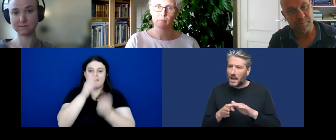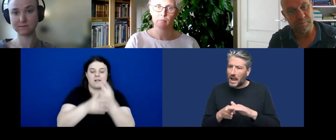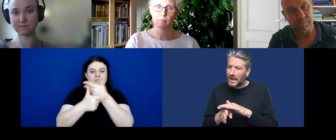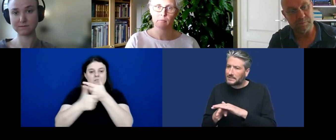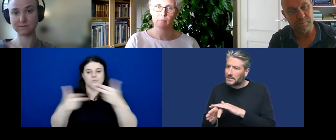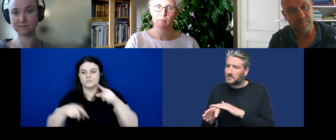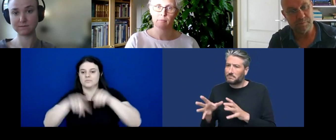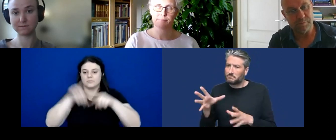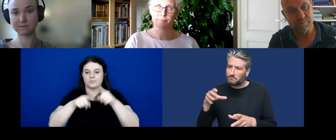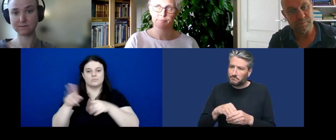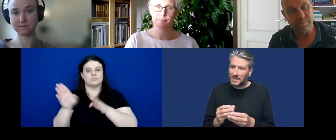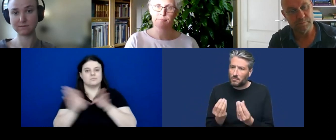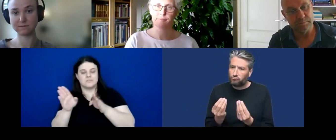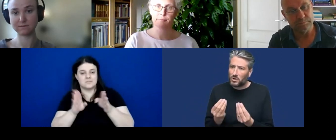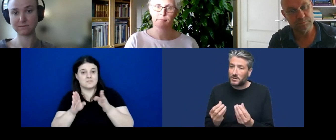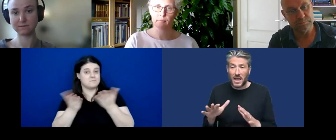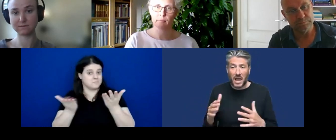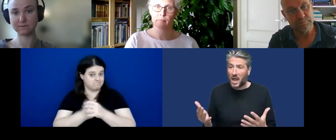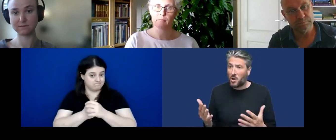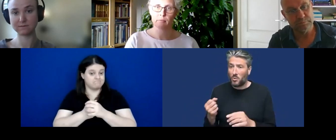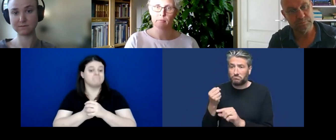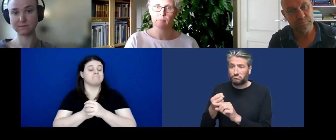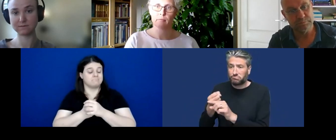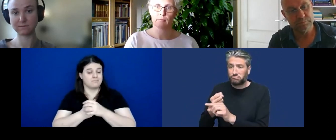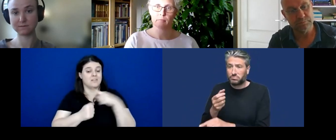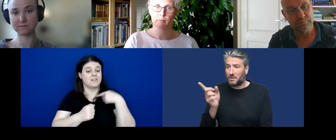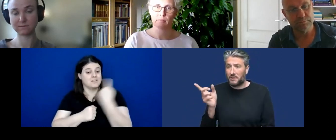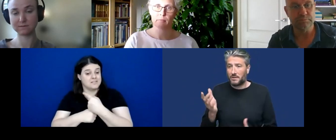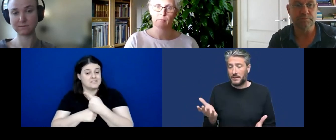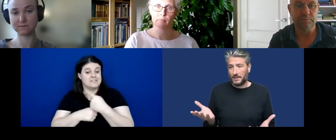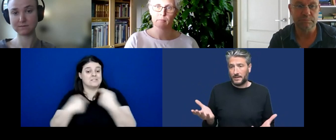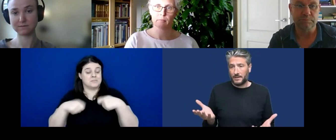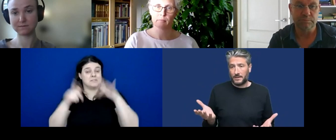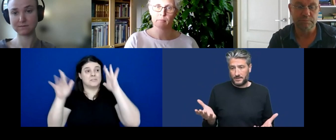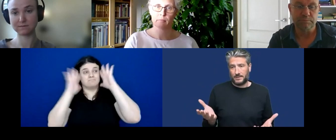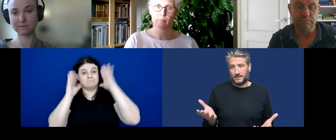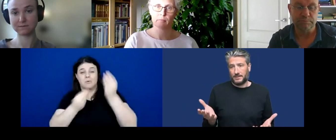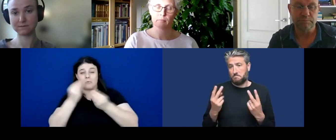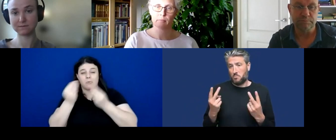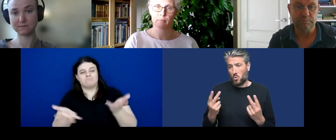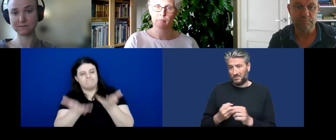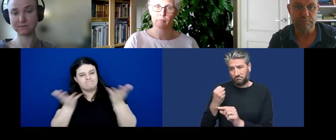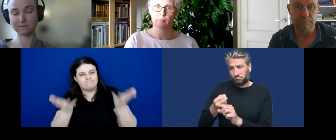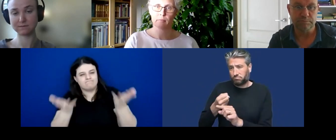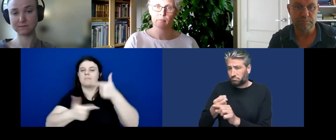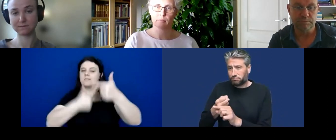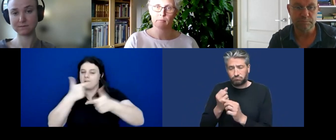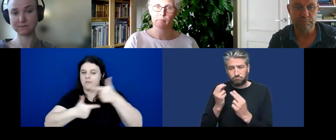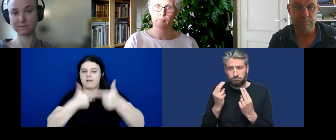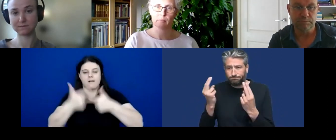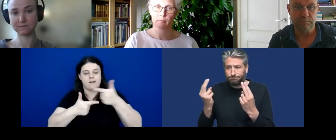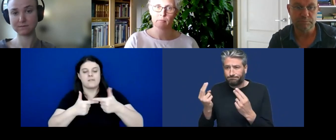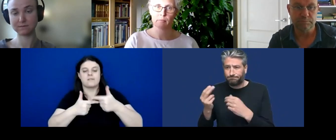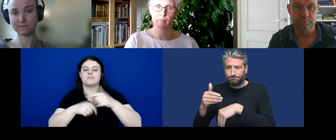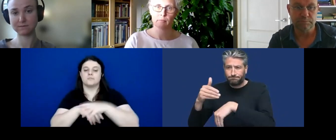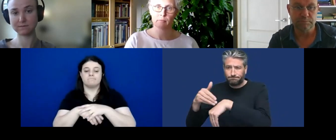products? That's a lot of advocacy, a lot of work. And I like Richard's